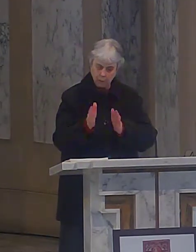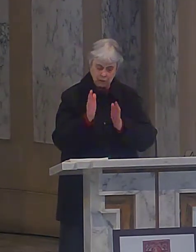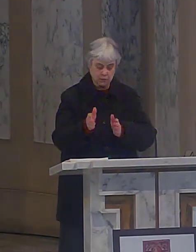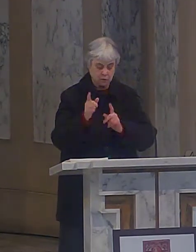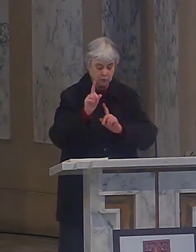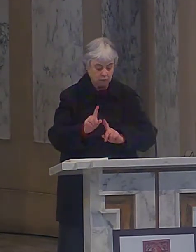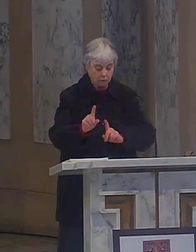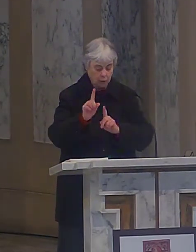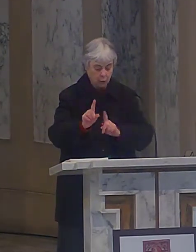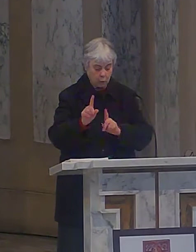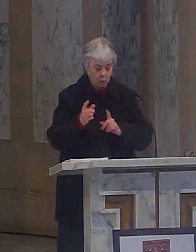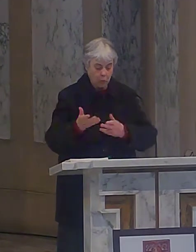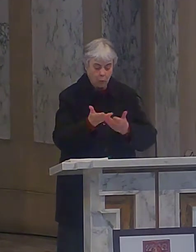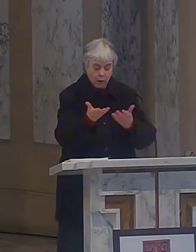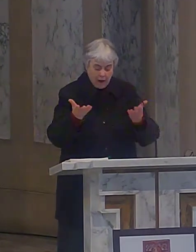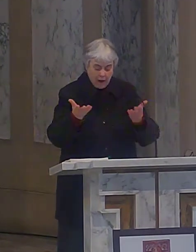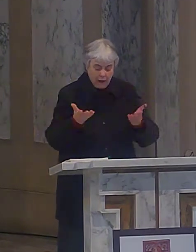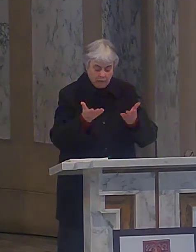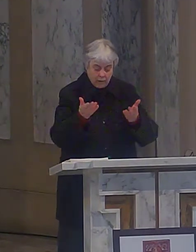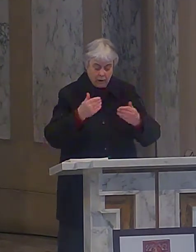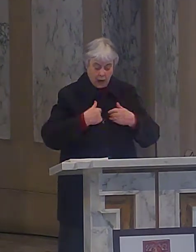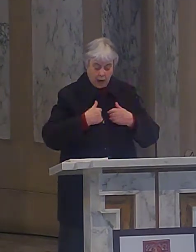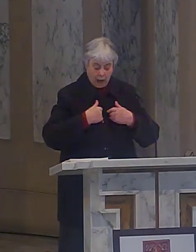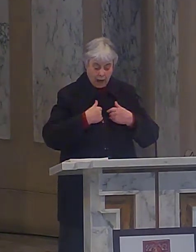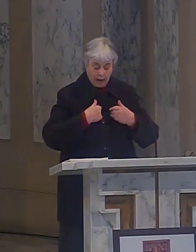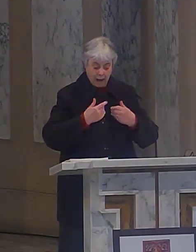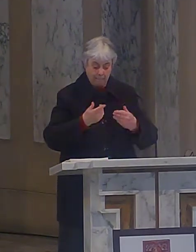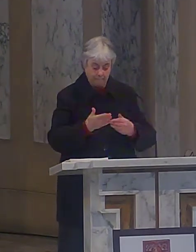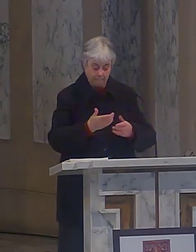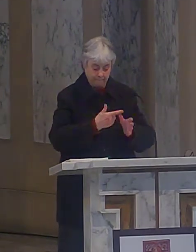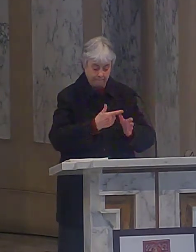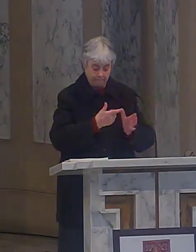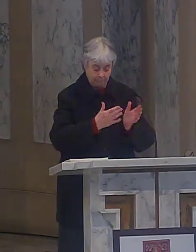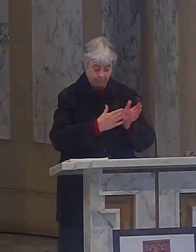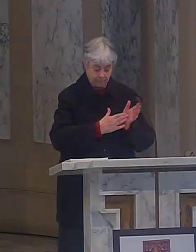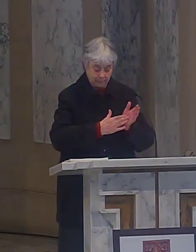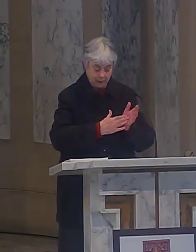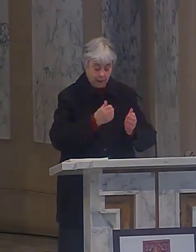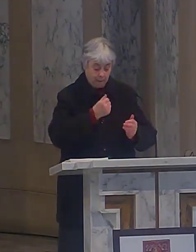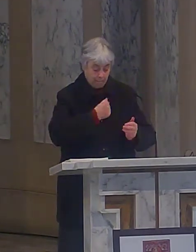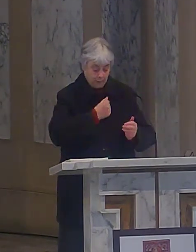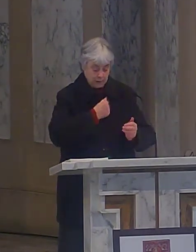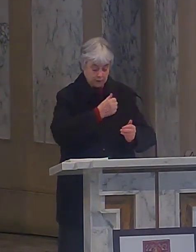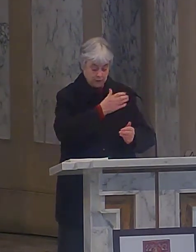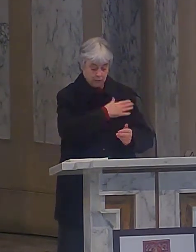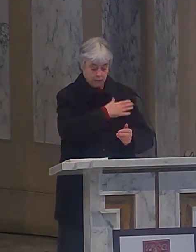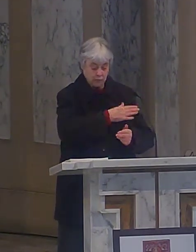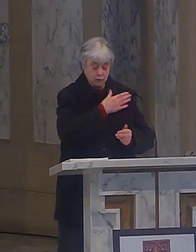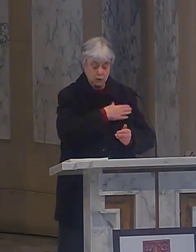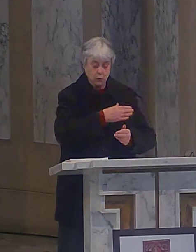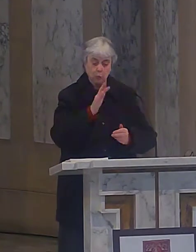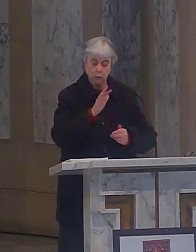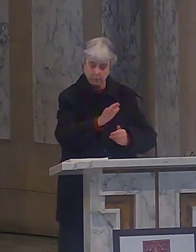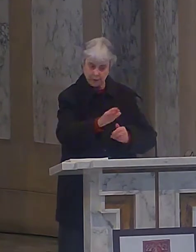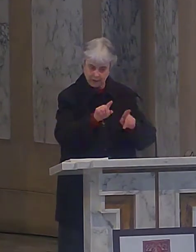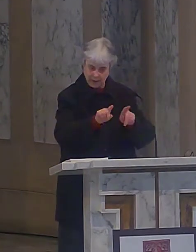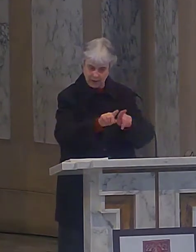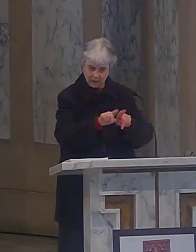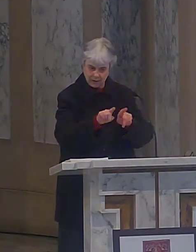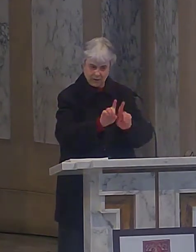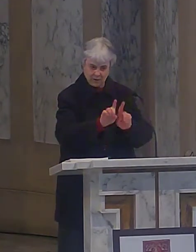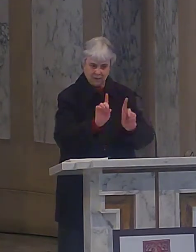must follow wherever i am my servant will be